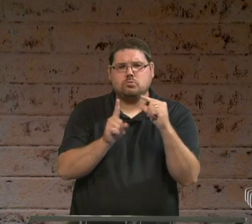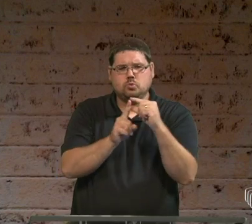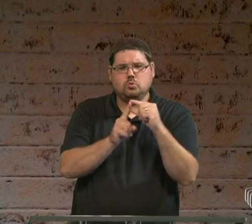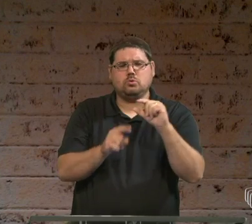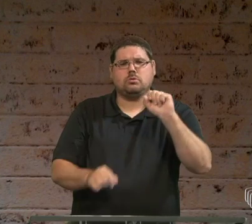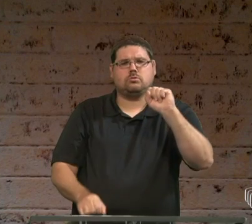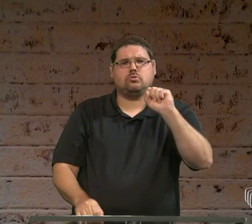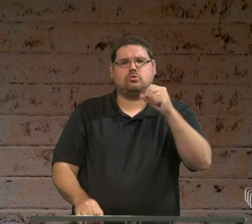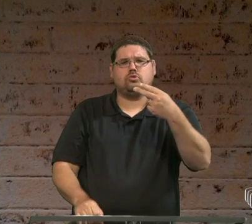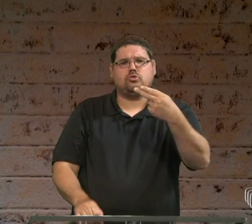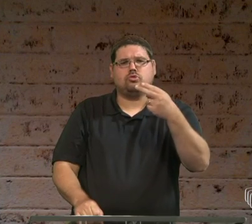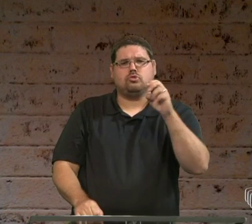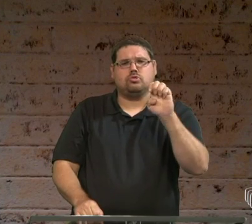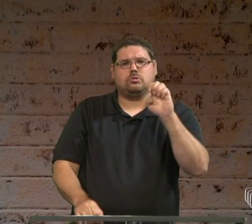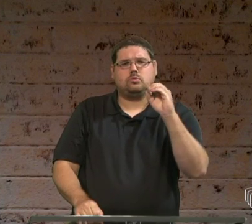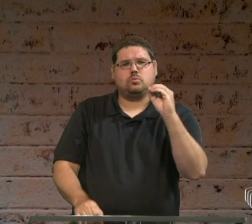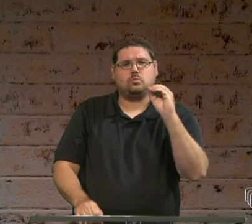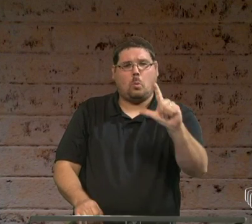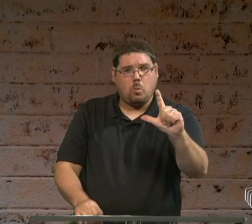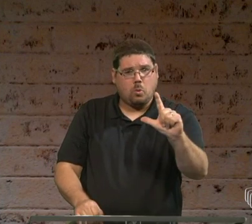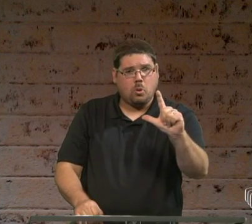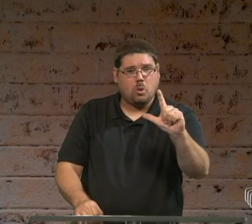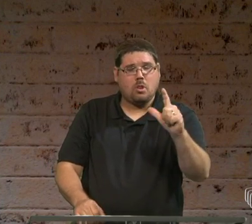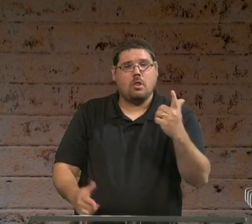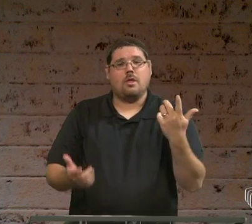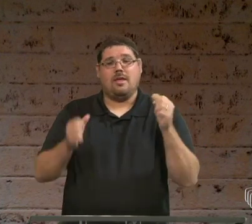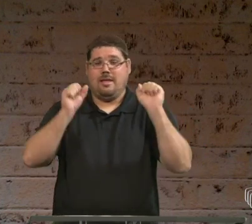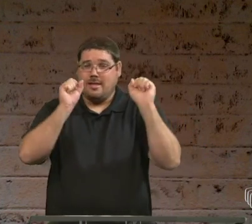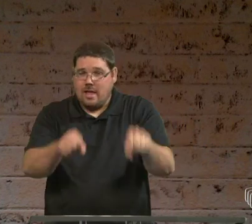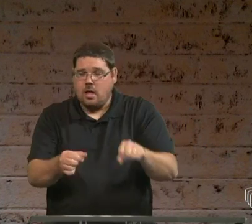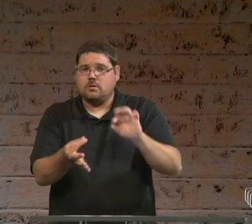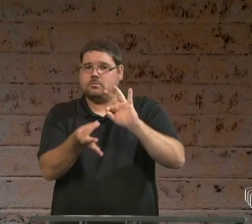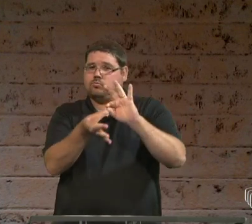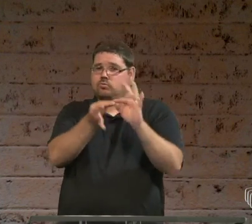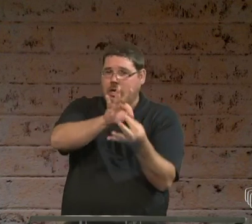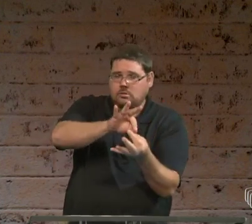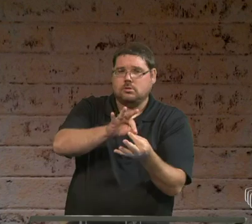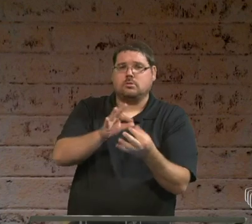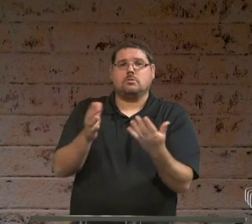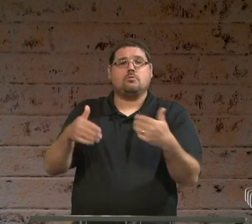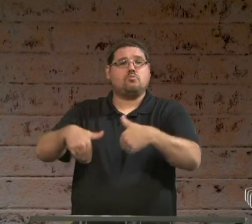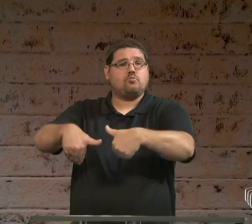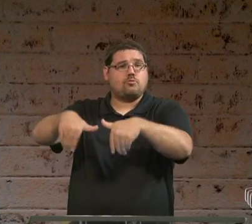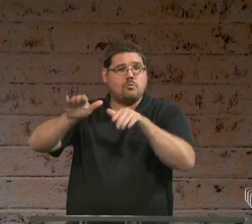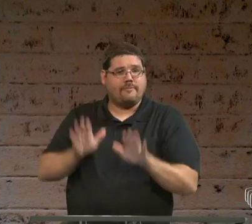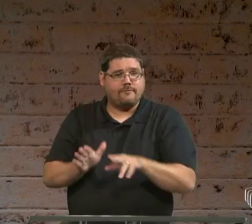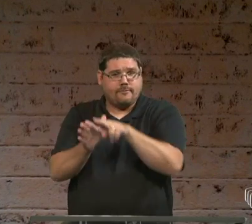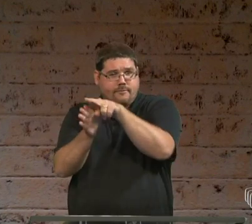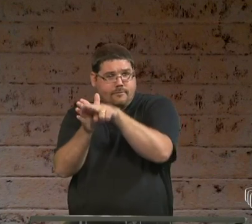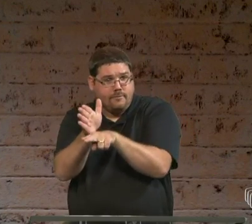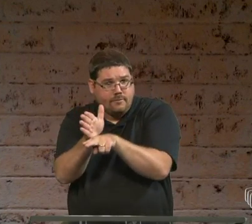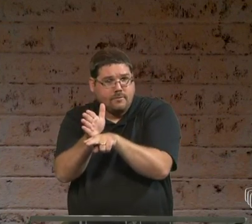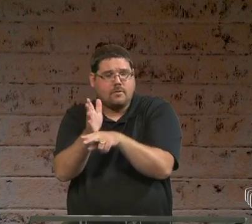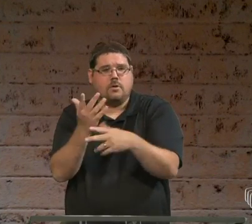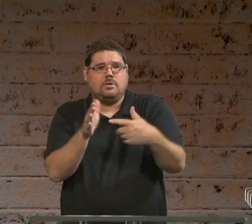from the Jewish word Sheol. And that word can be translated a few different ways,